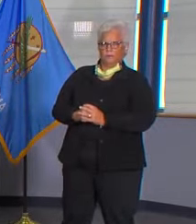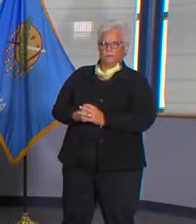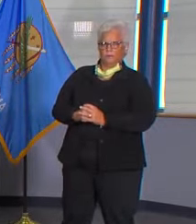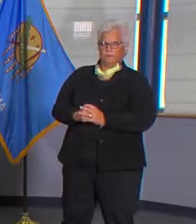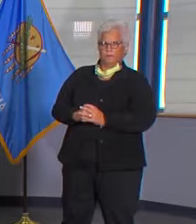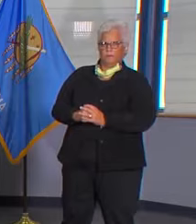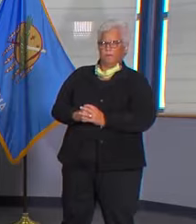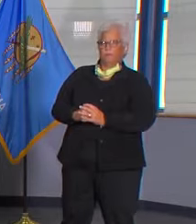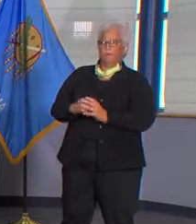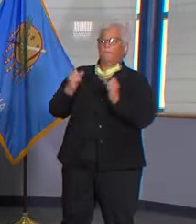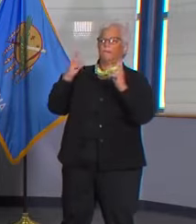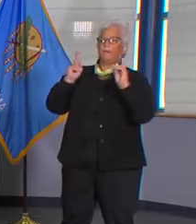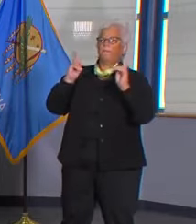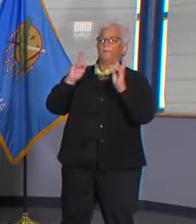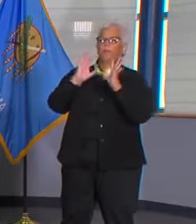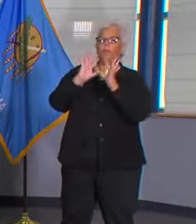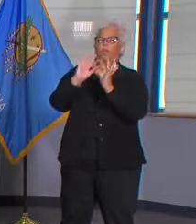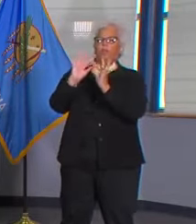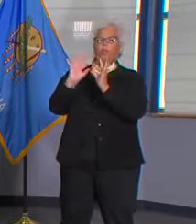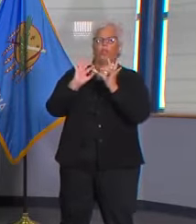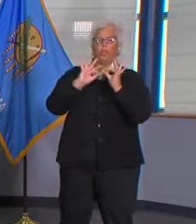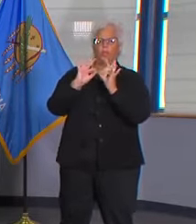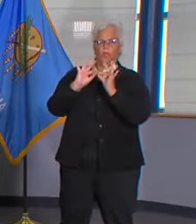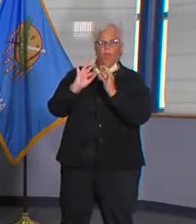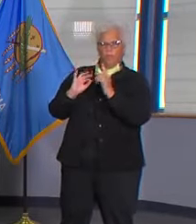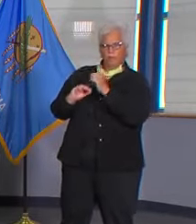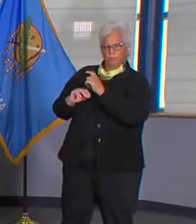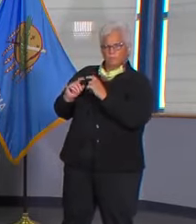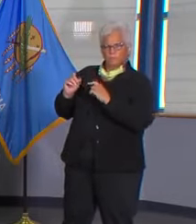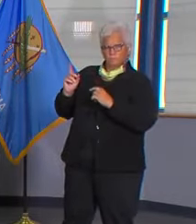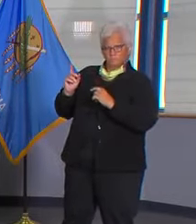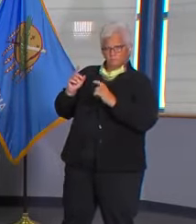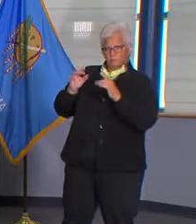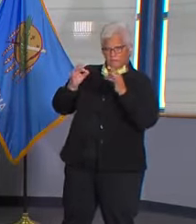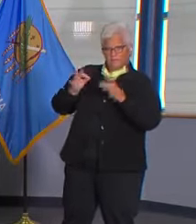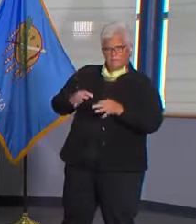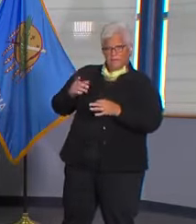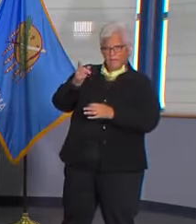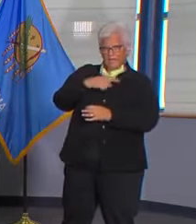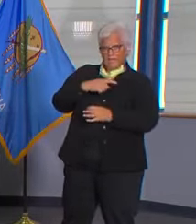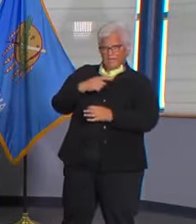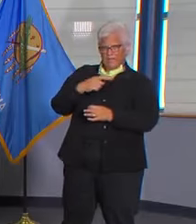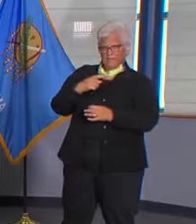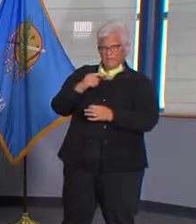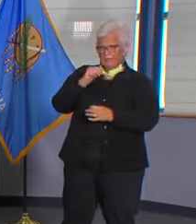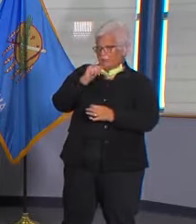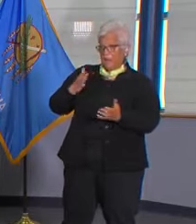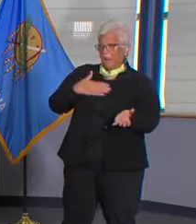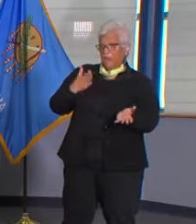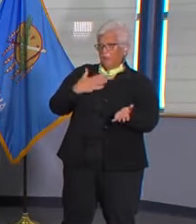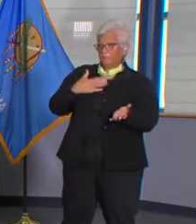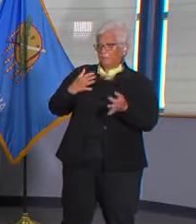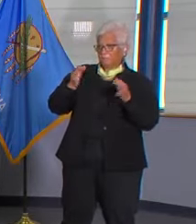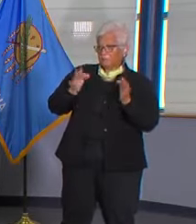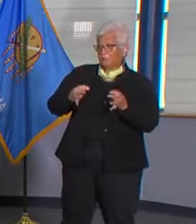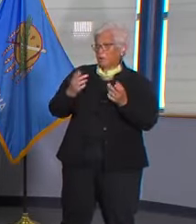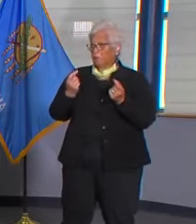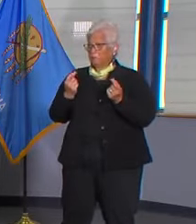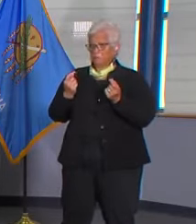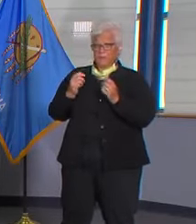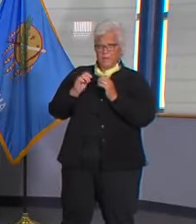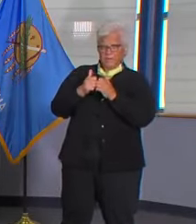choices where no one's going to be happy one way or the other. How do you balance that moving forward, especially with the pandemic?